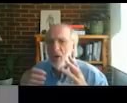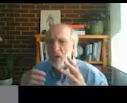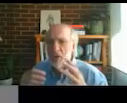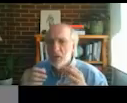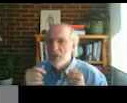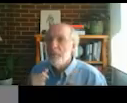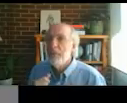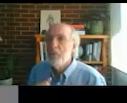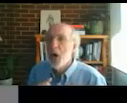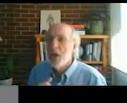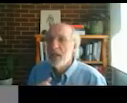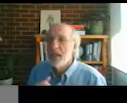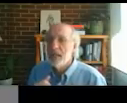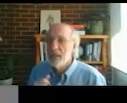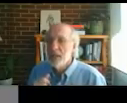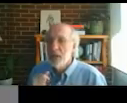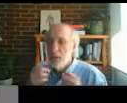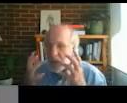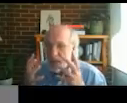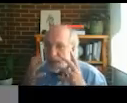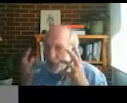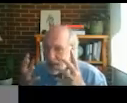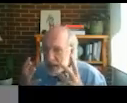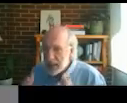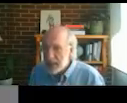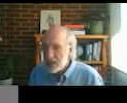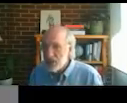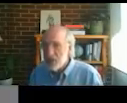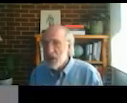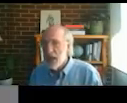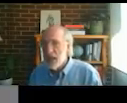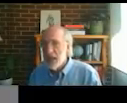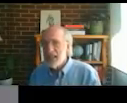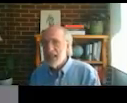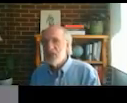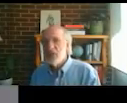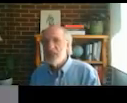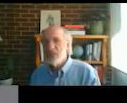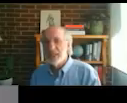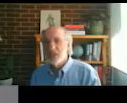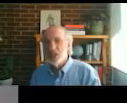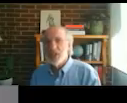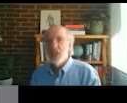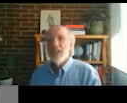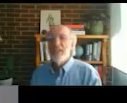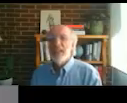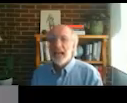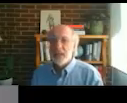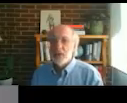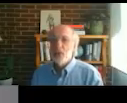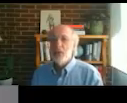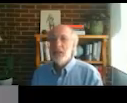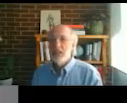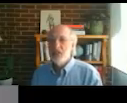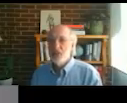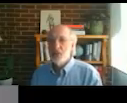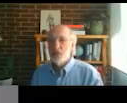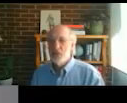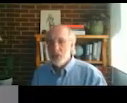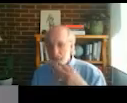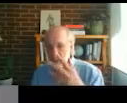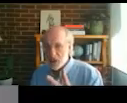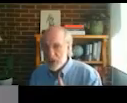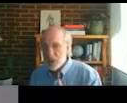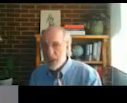"Paul." You know, it's not ball yet, but they're beginning to get in the right direction. That means